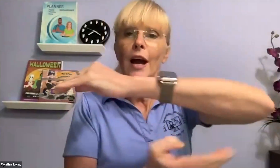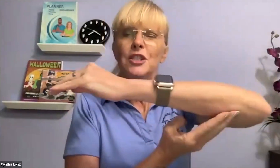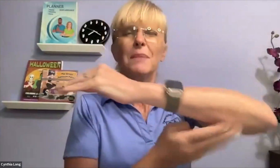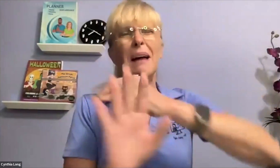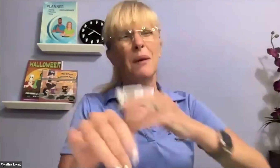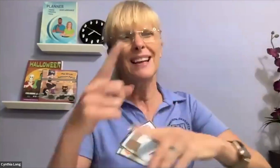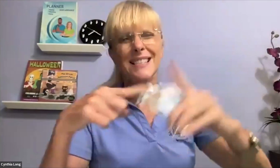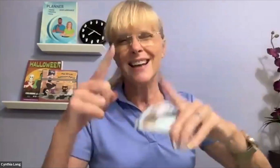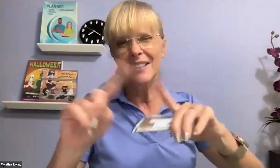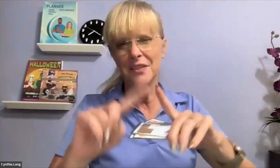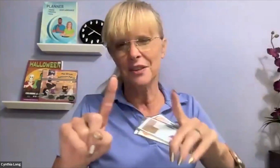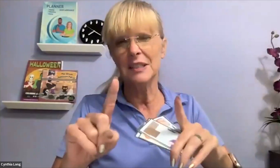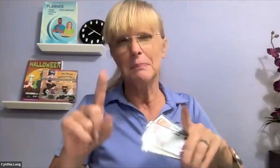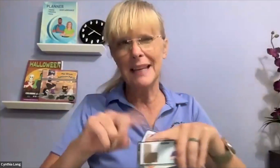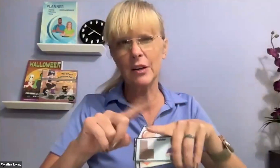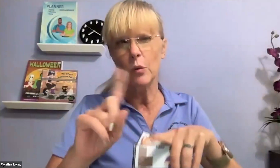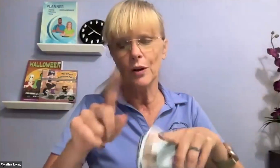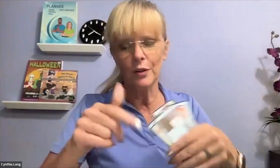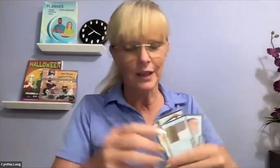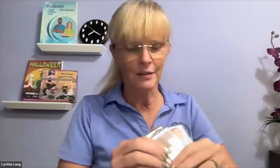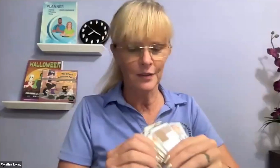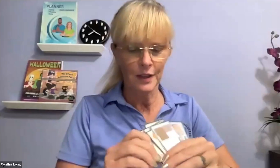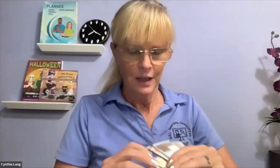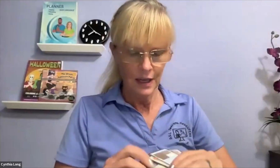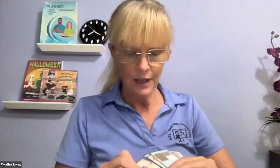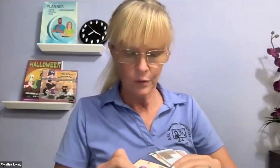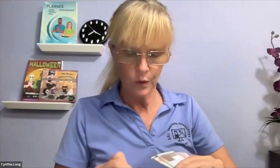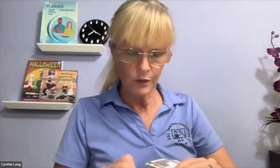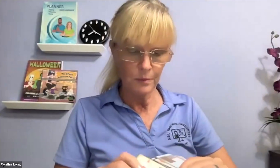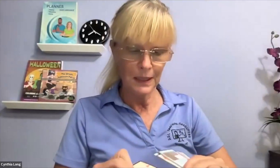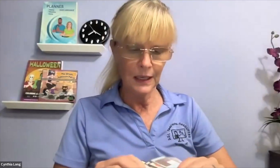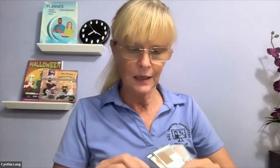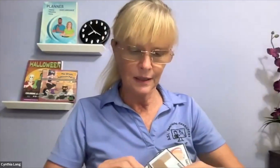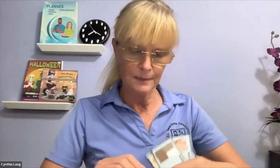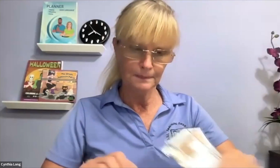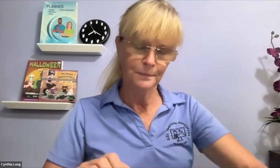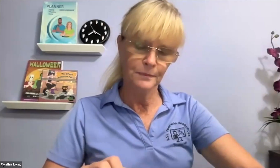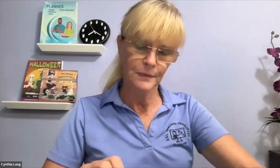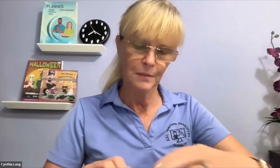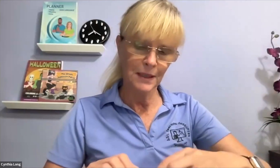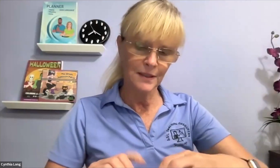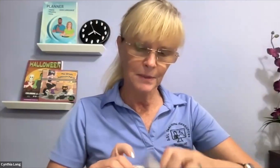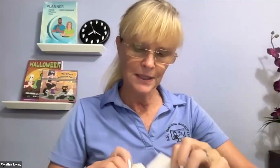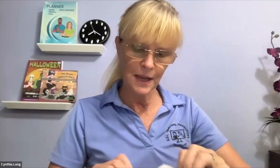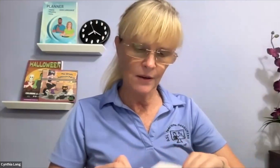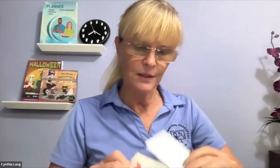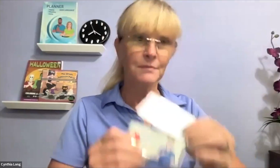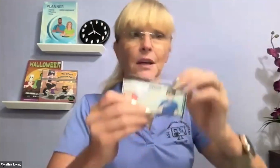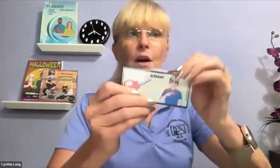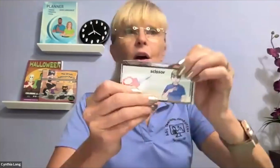trash. And by the way, that's signed different depending on where you live. Another one would be, let me get some of these out.